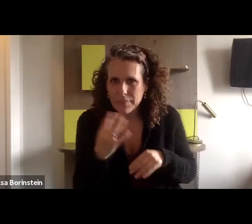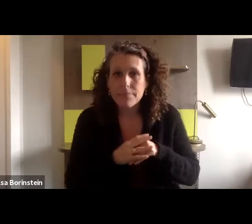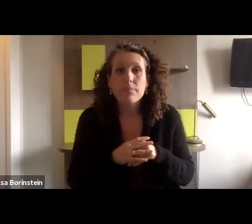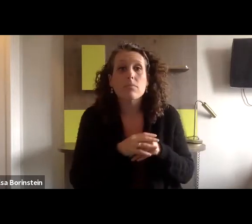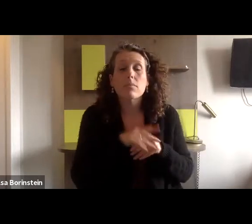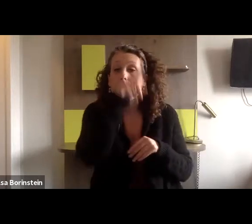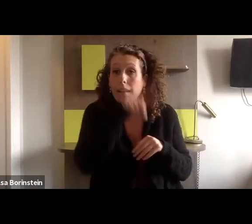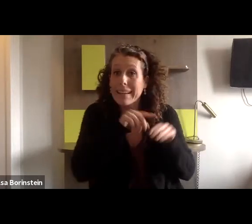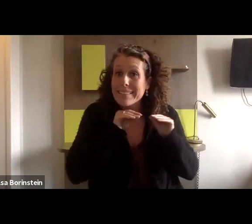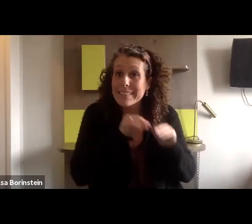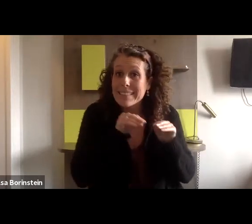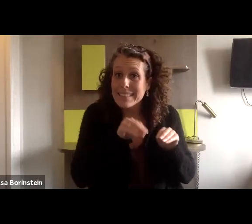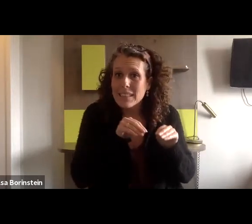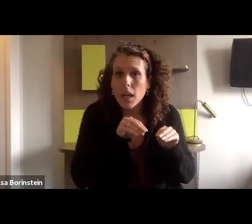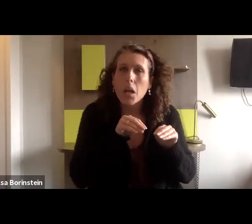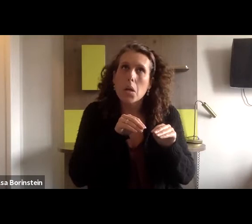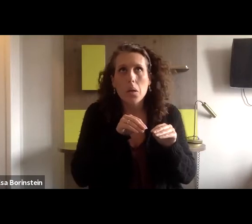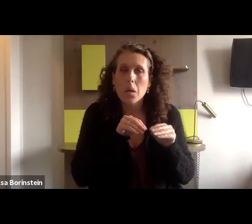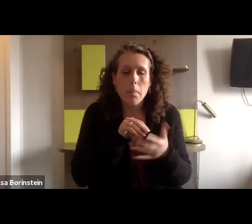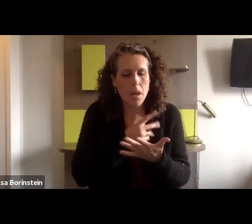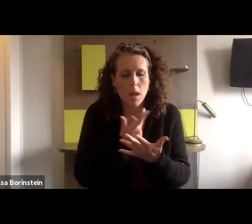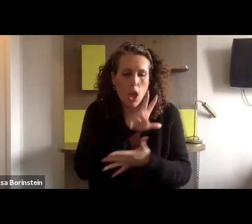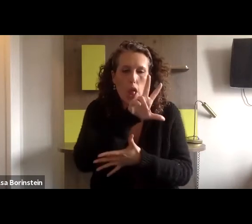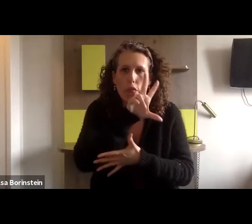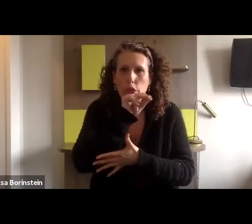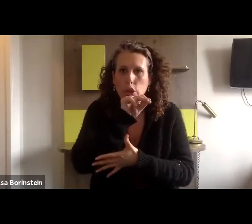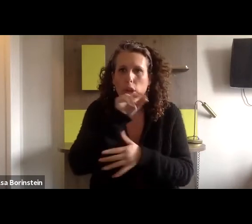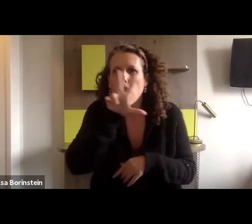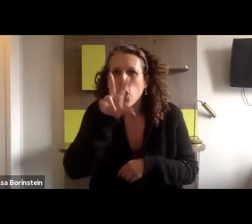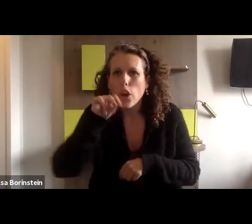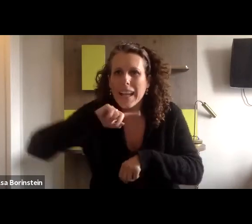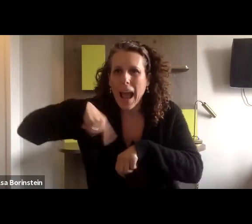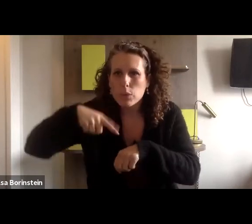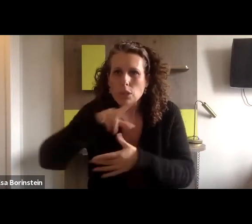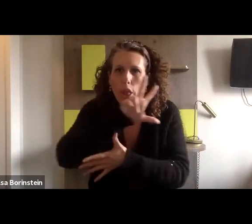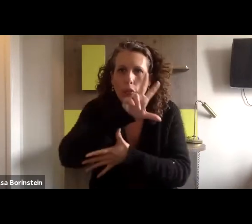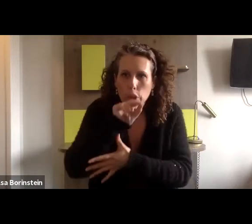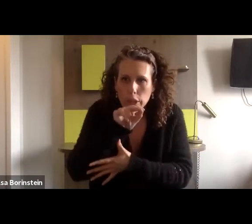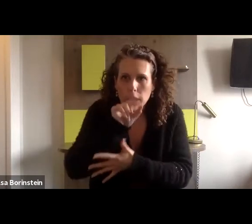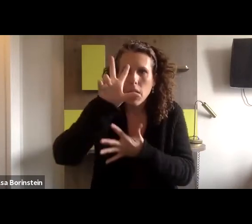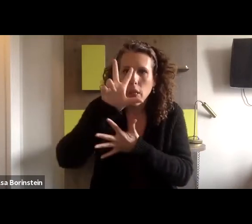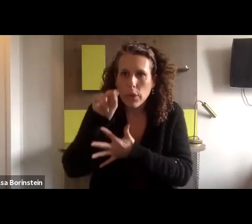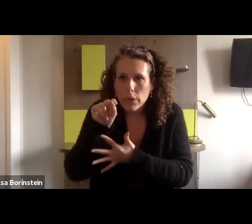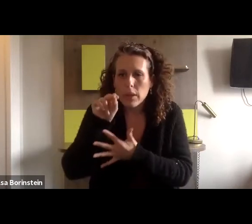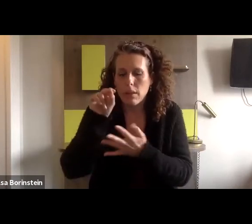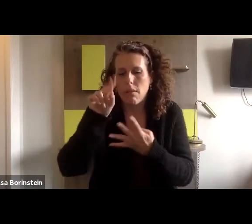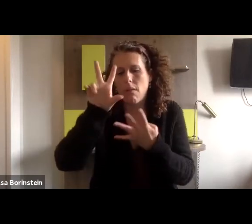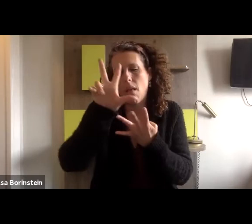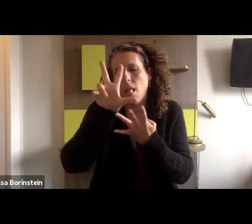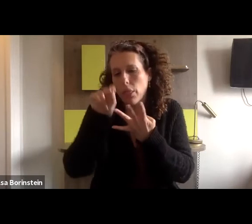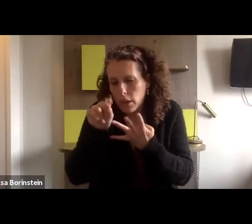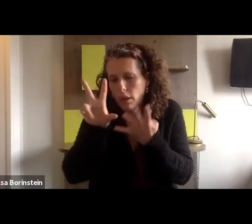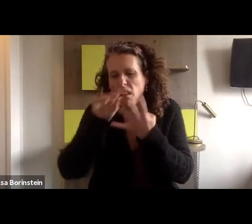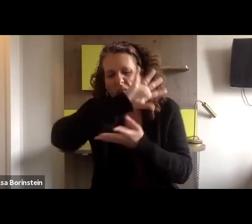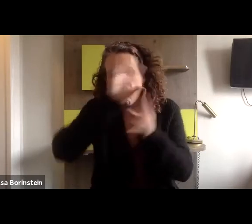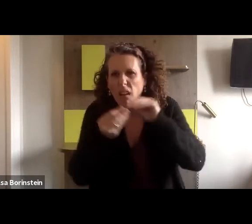is about 30 lessons of contact hours. So it's a total of about 120 hours contact